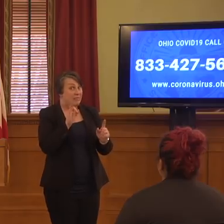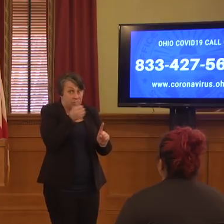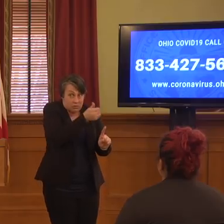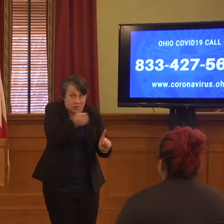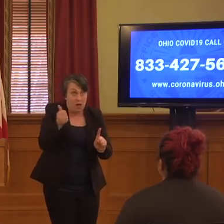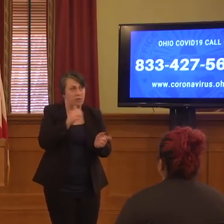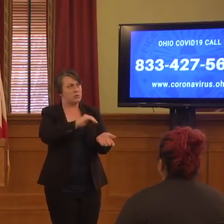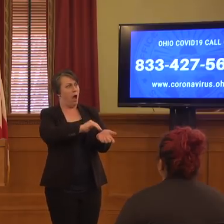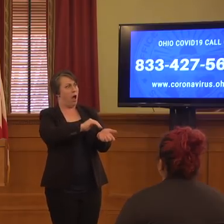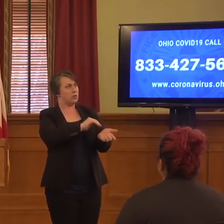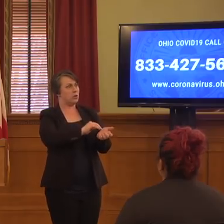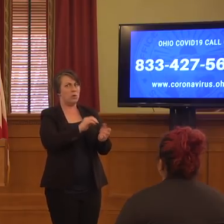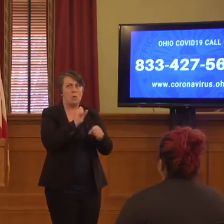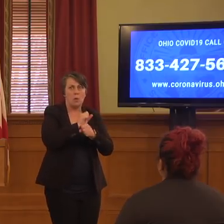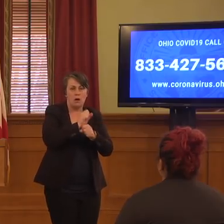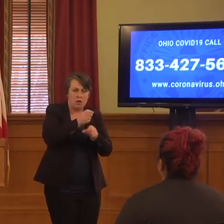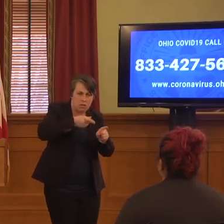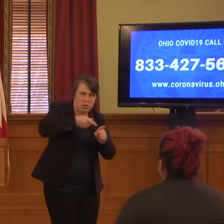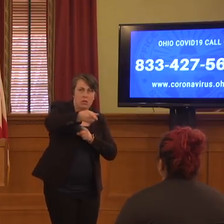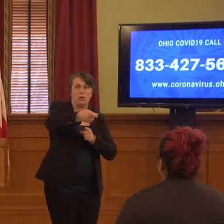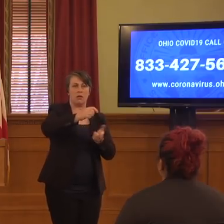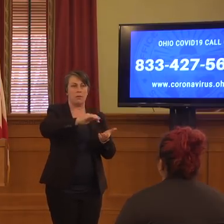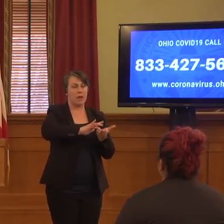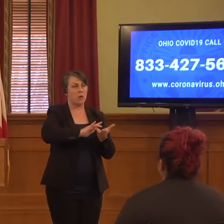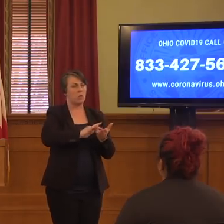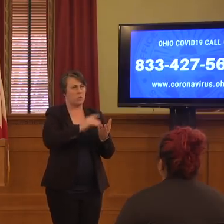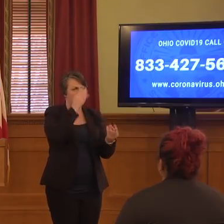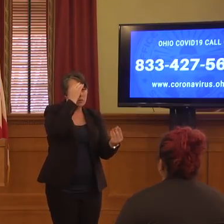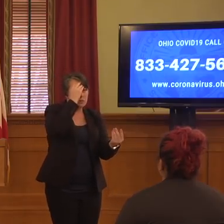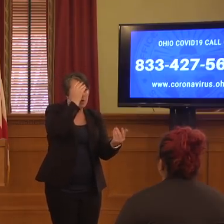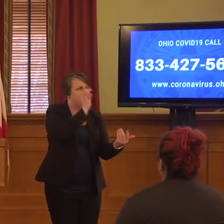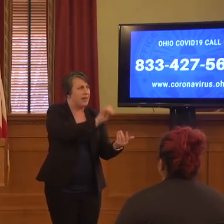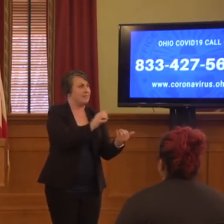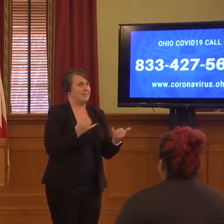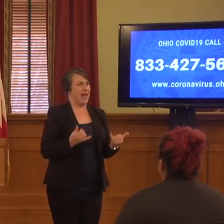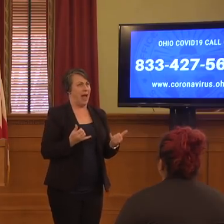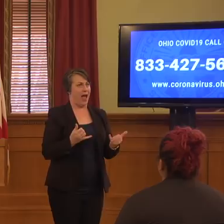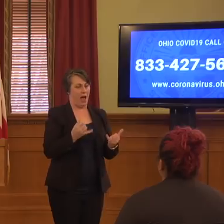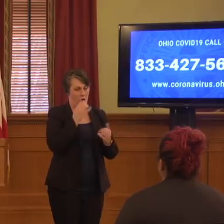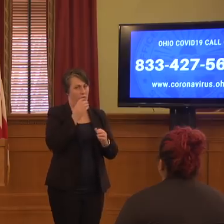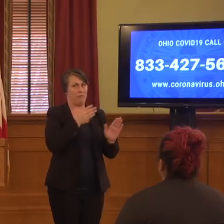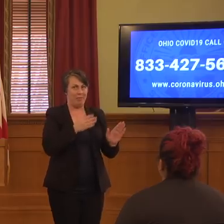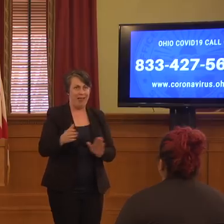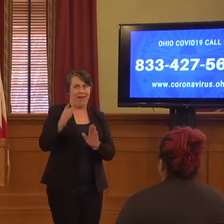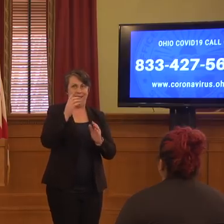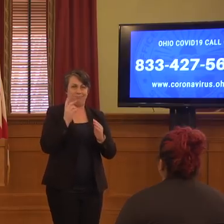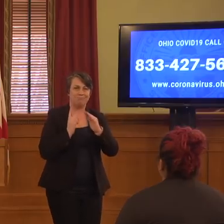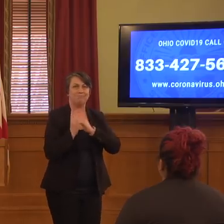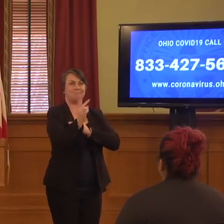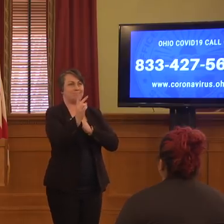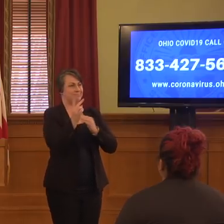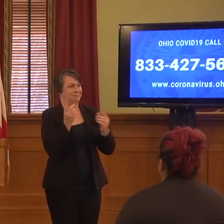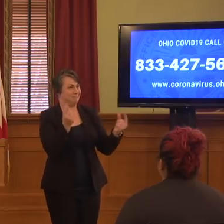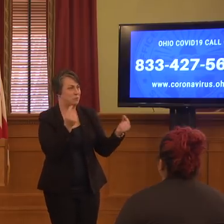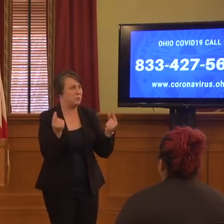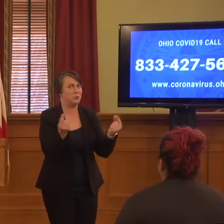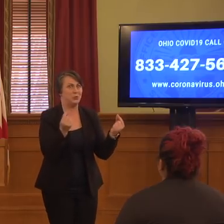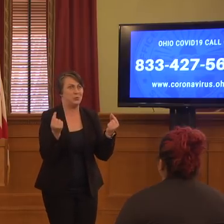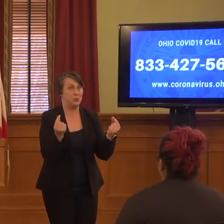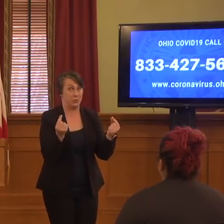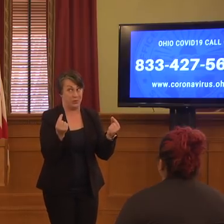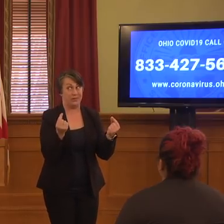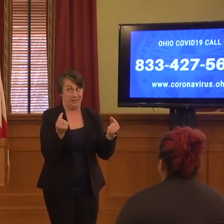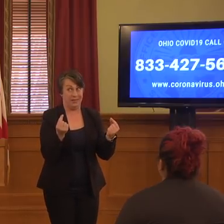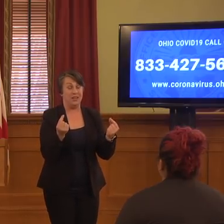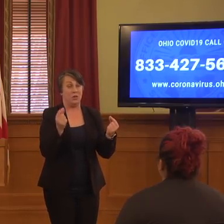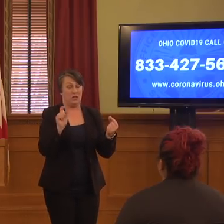don't have a regular provider? You know, we need to go back to our MASH selves and do what we